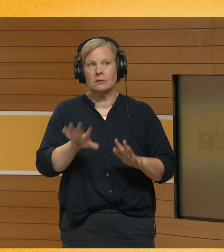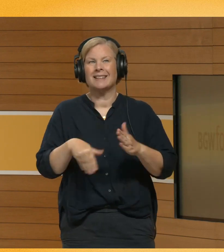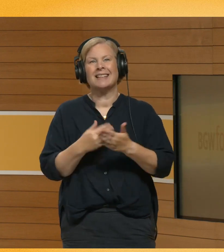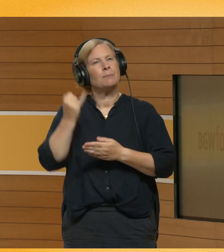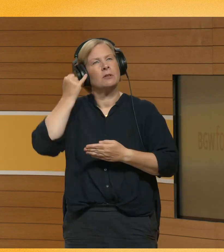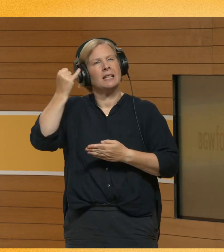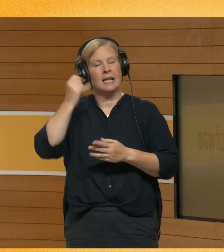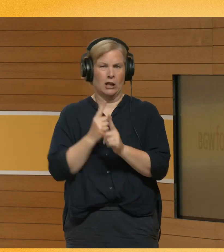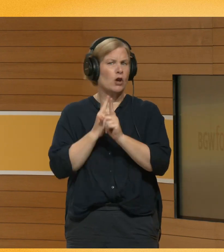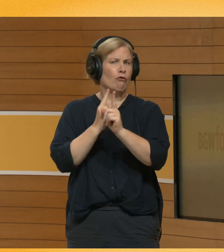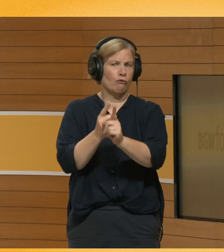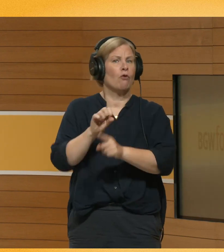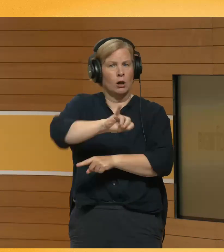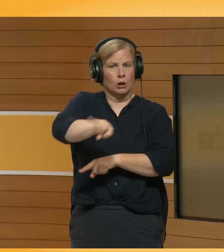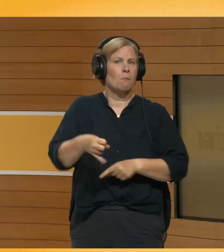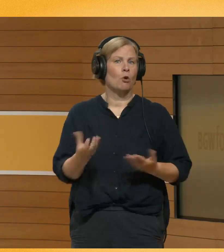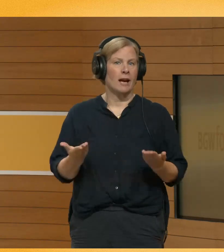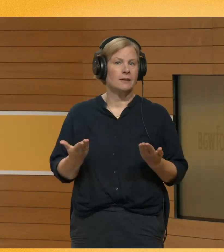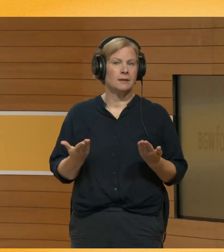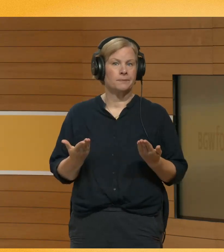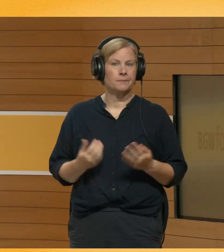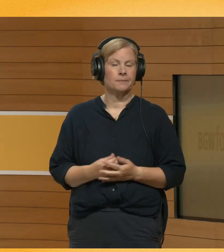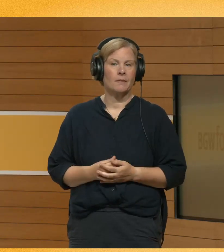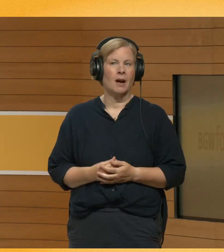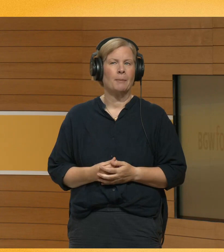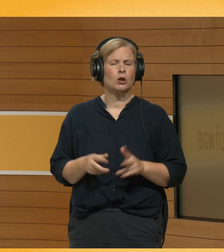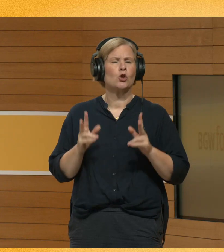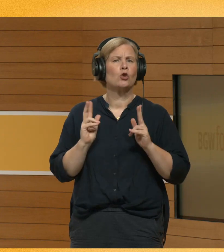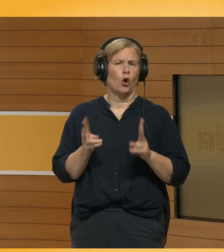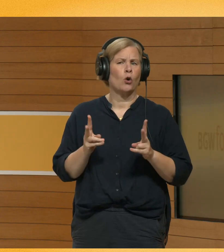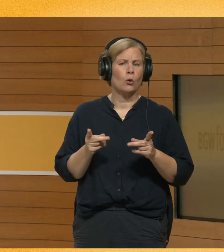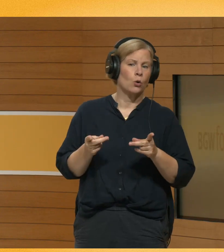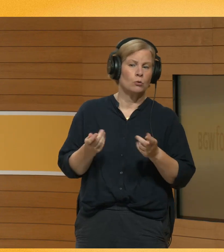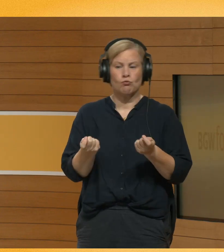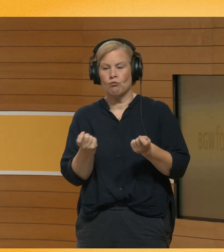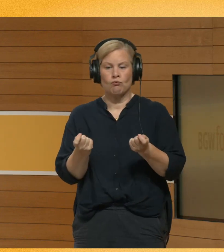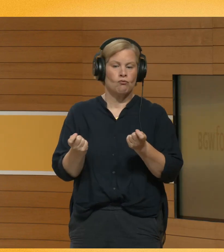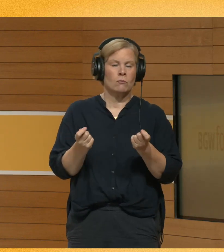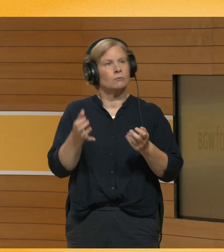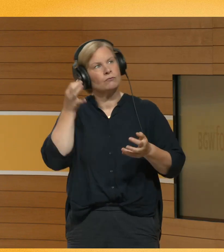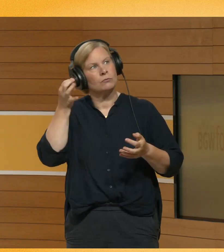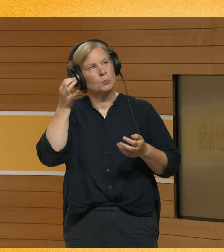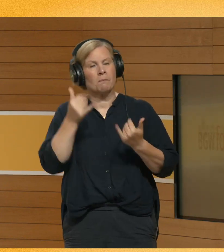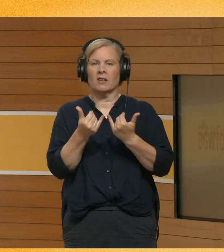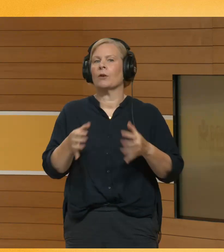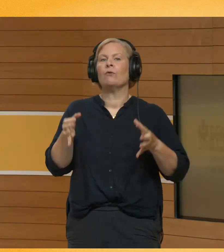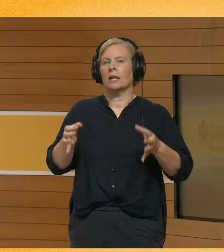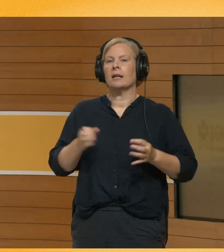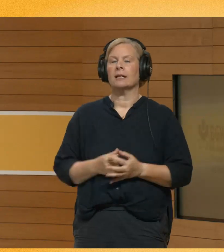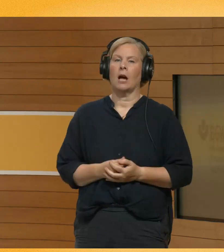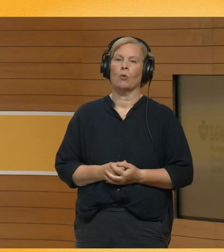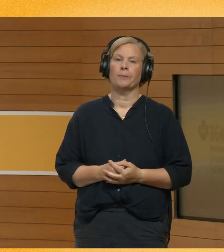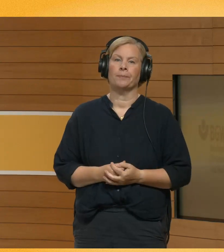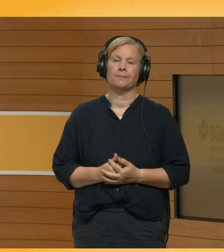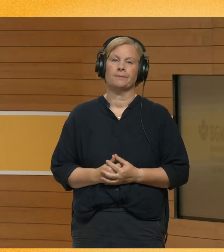really define and develop the plan how to. We have sent in a research proposal, which has not